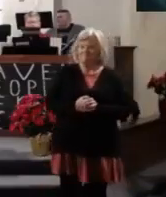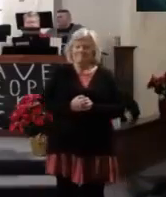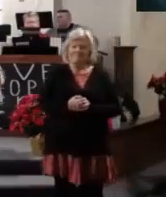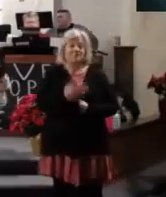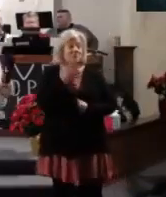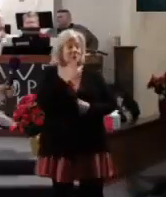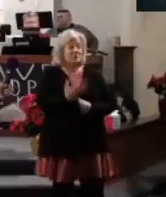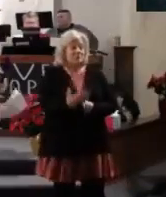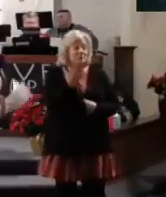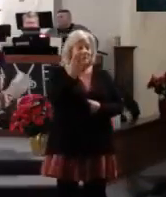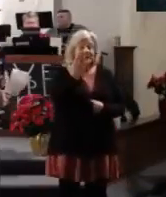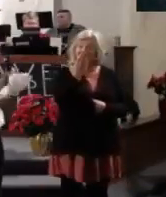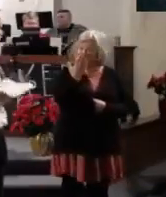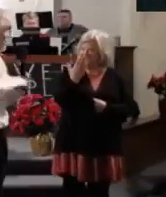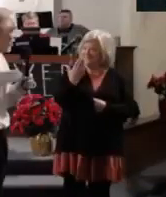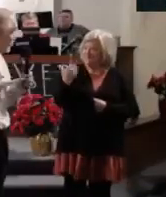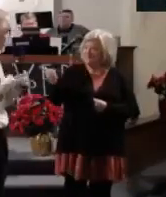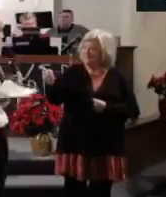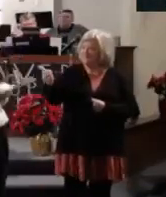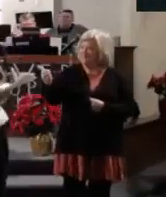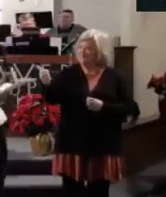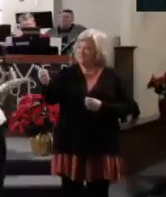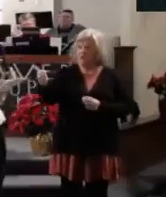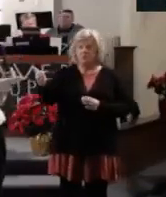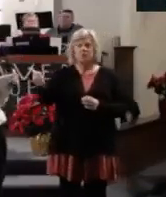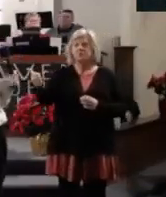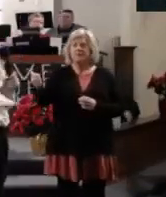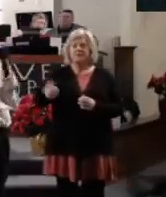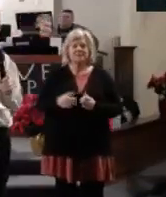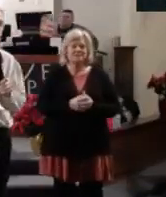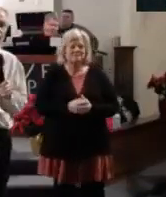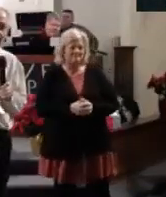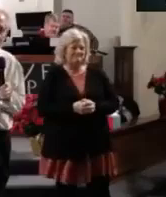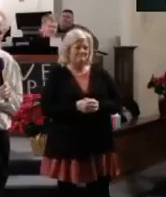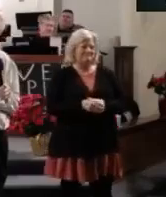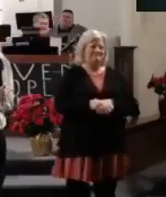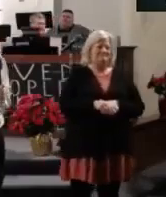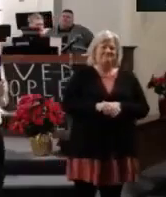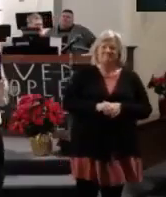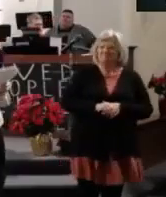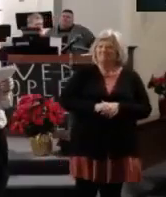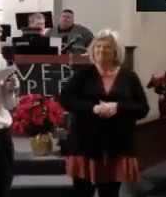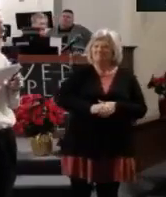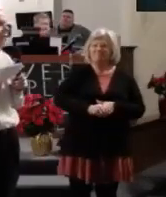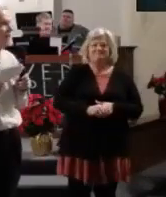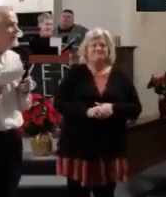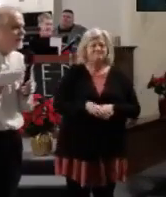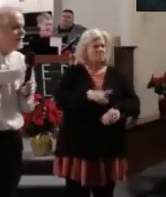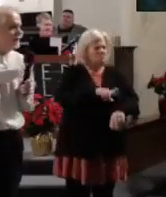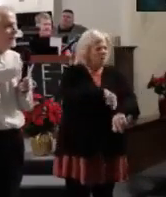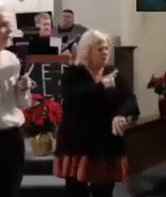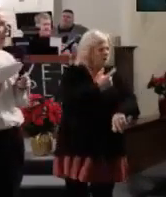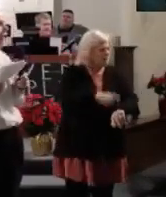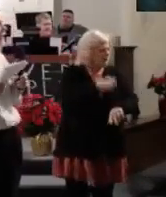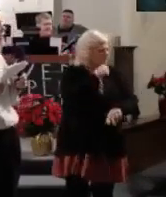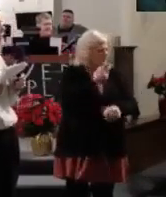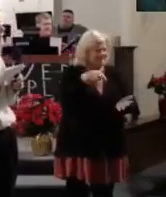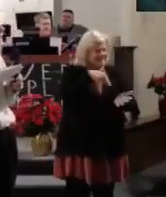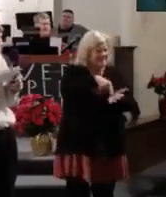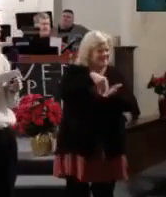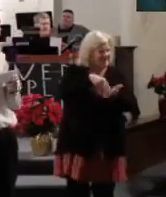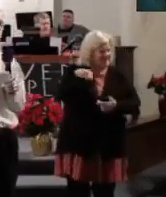Good morning. I'm going to stay down here. Does that work for you? All right. Well, it's been a long time since I've stood up and done the